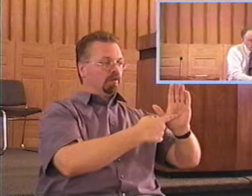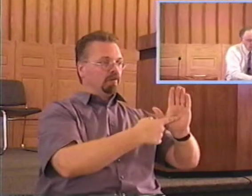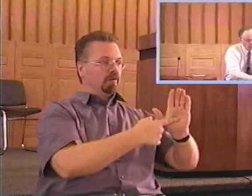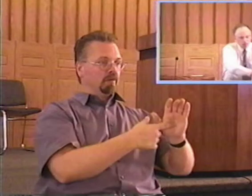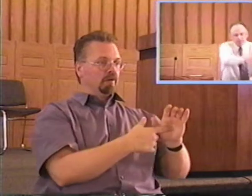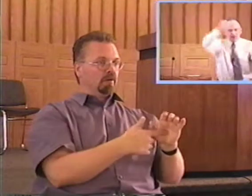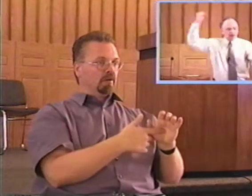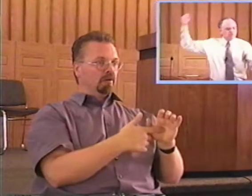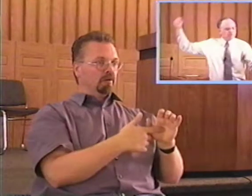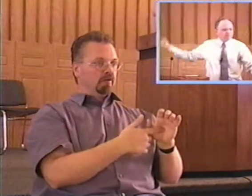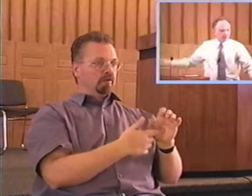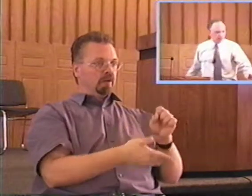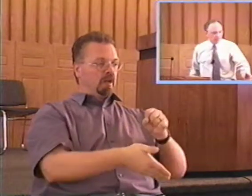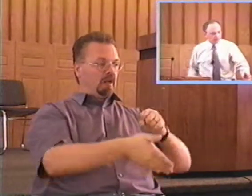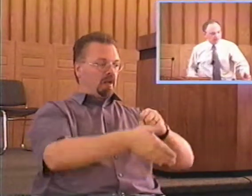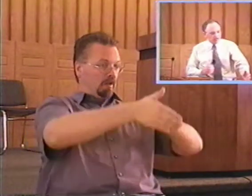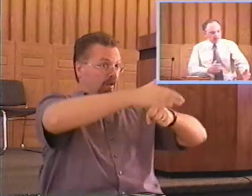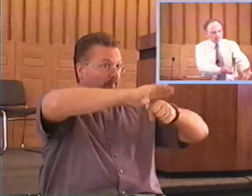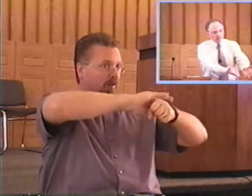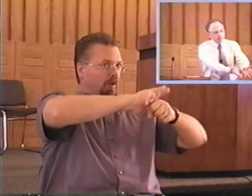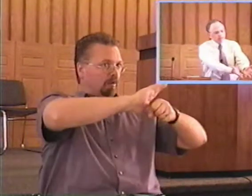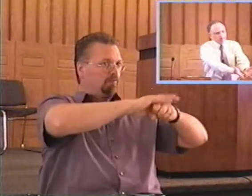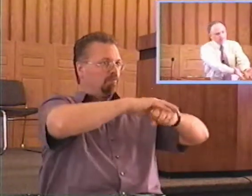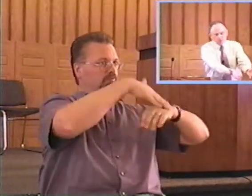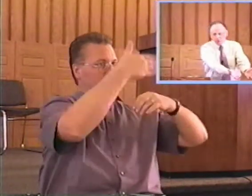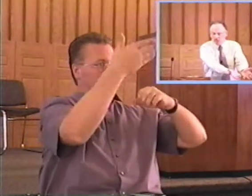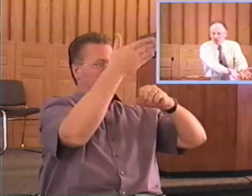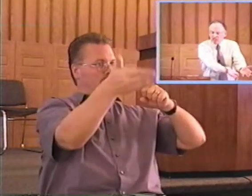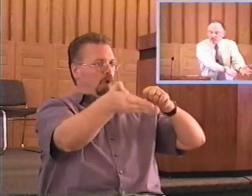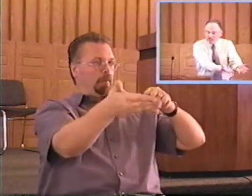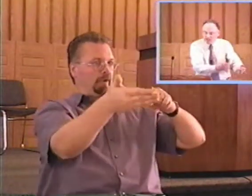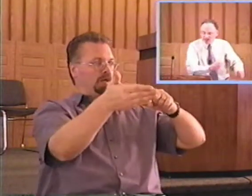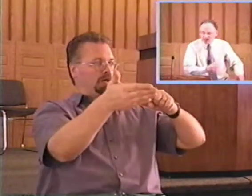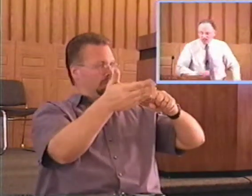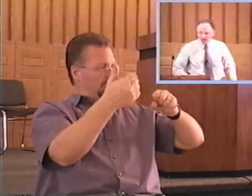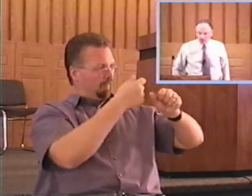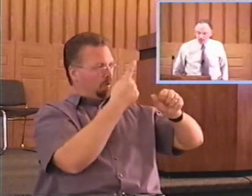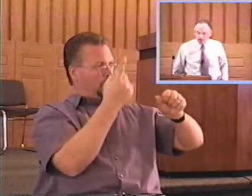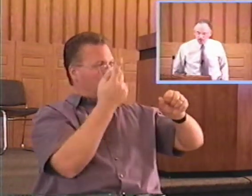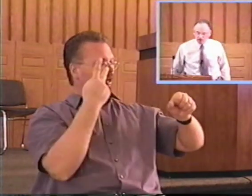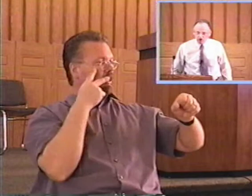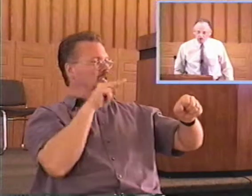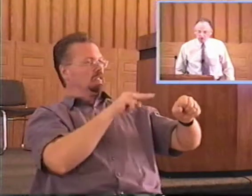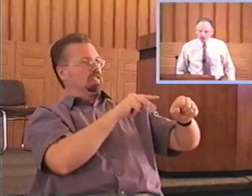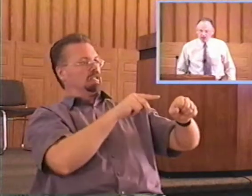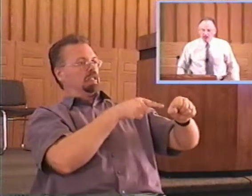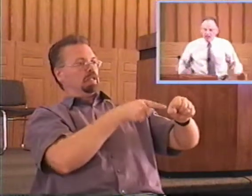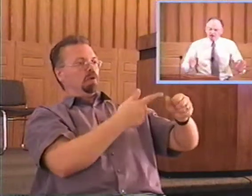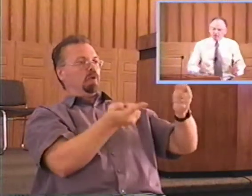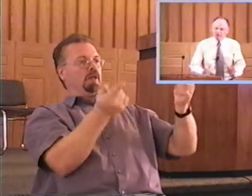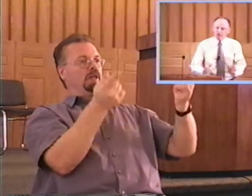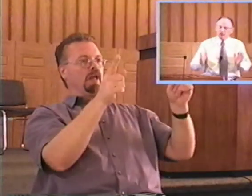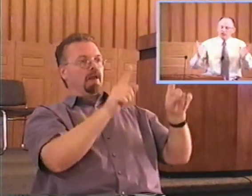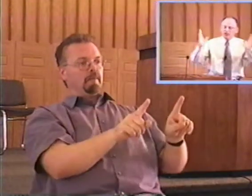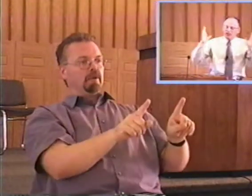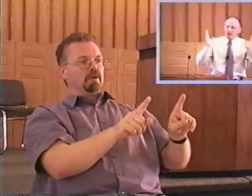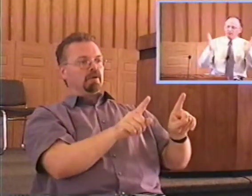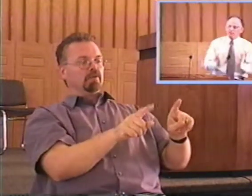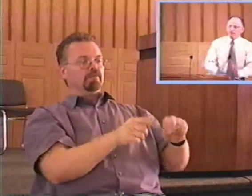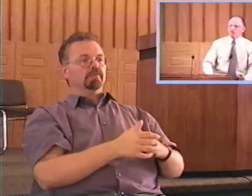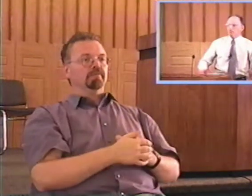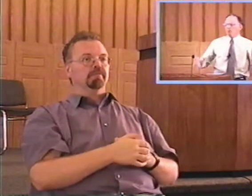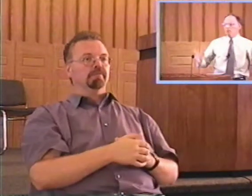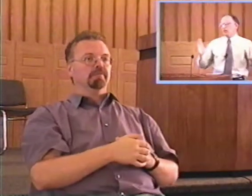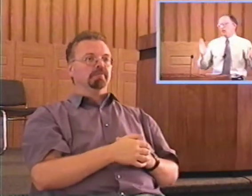means veiled. It'll be unveiled, and everybody will see exactly what has gone on. Everything